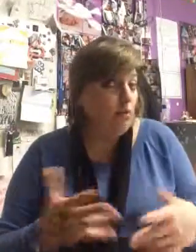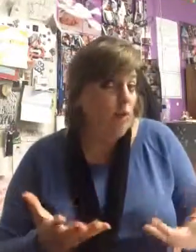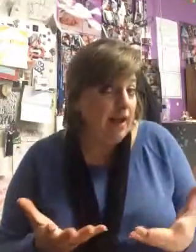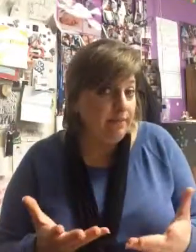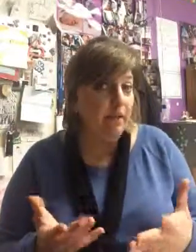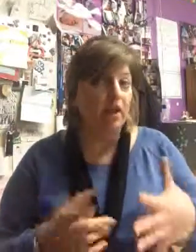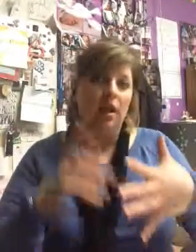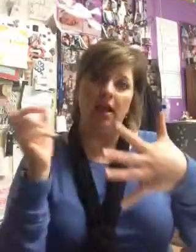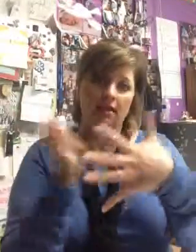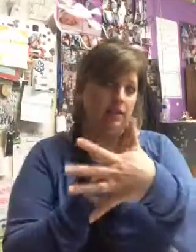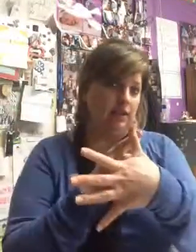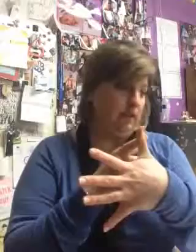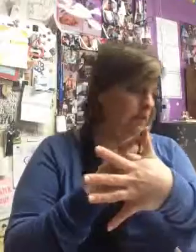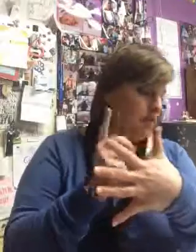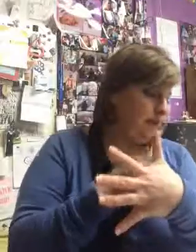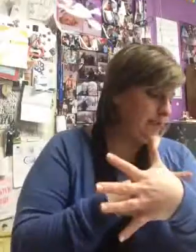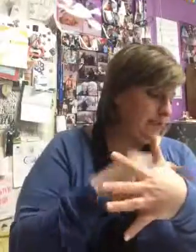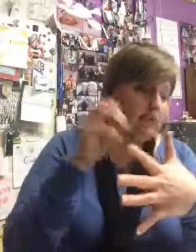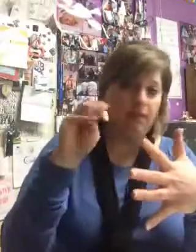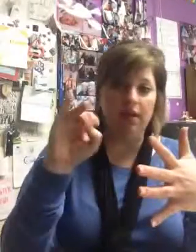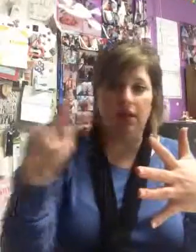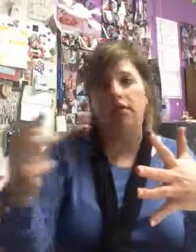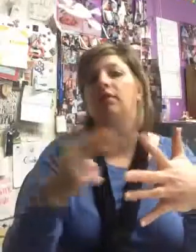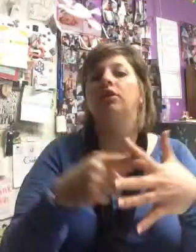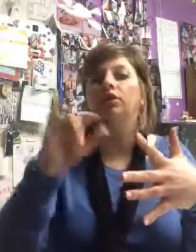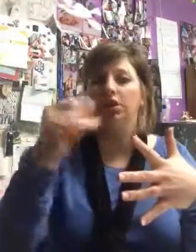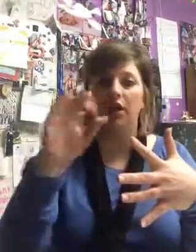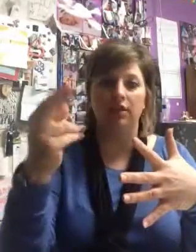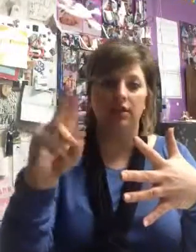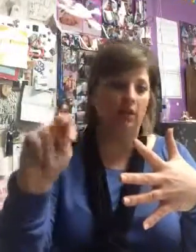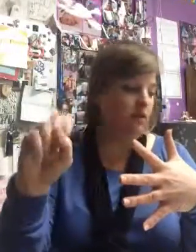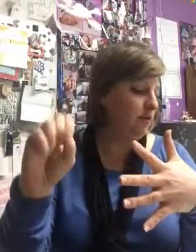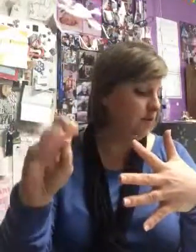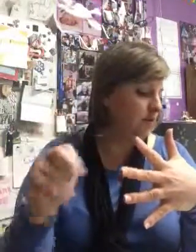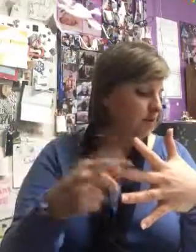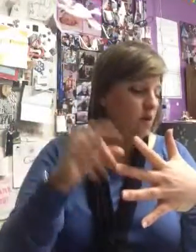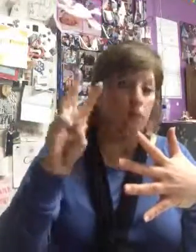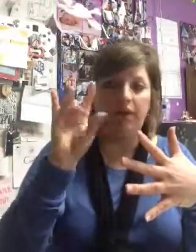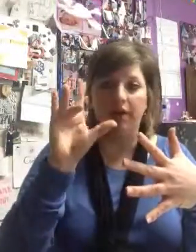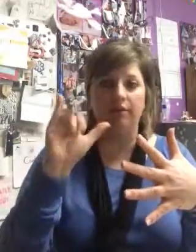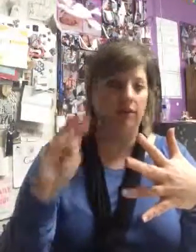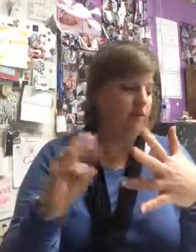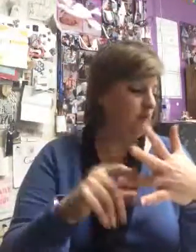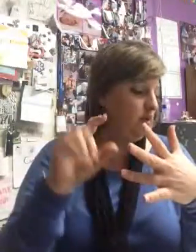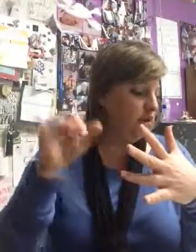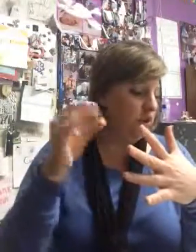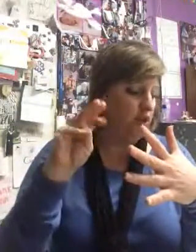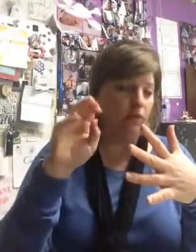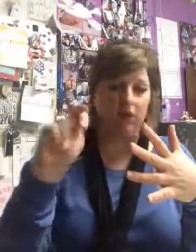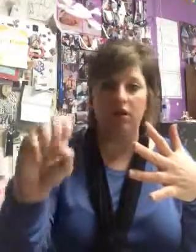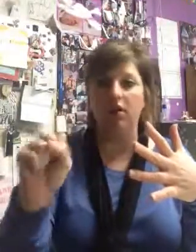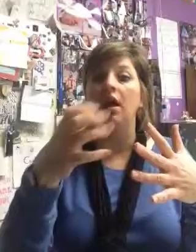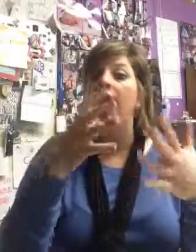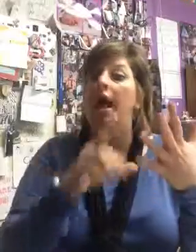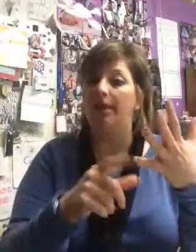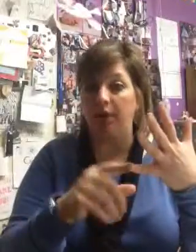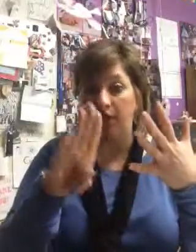what? And this is easy. You would say Smith, Johnson, Williams, Jones, and Brown.